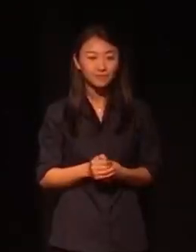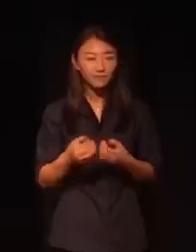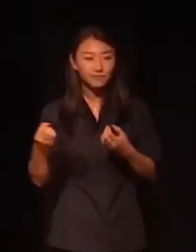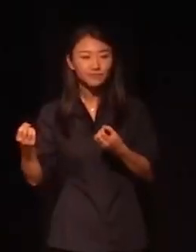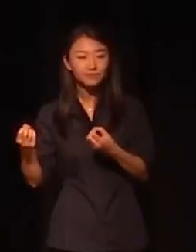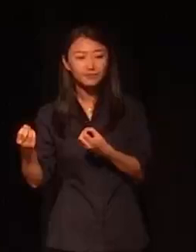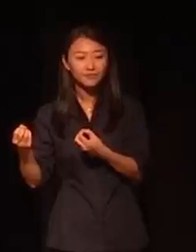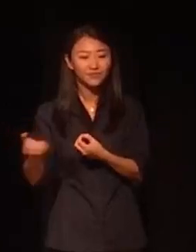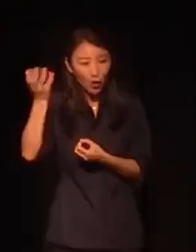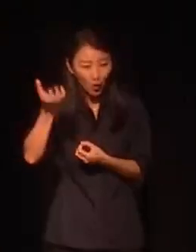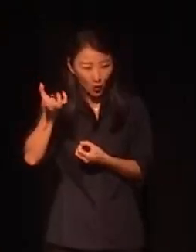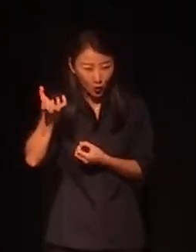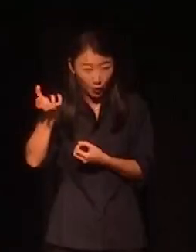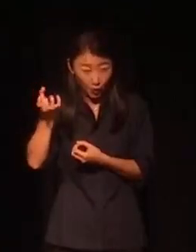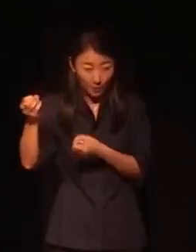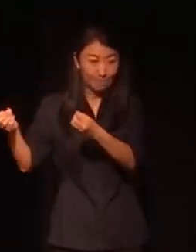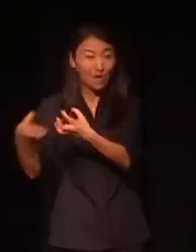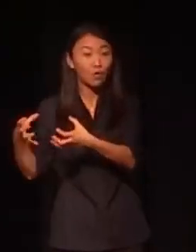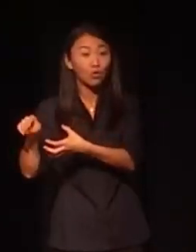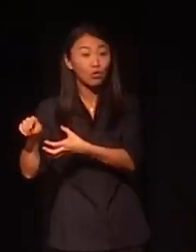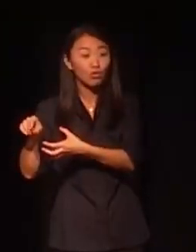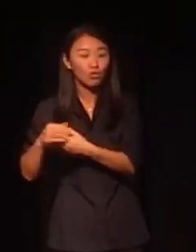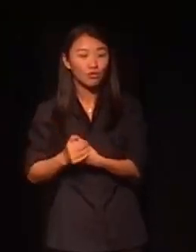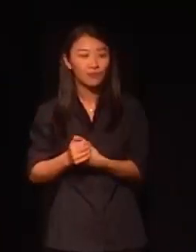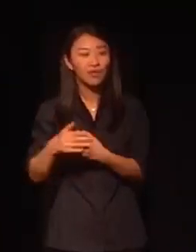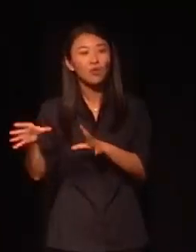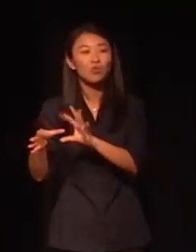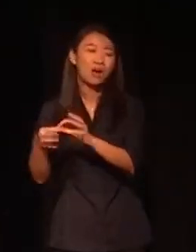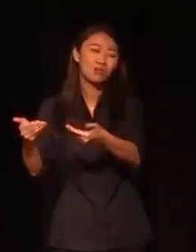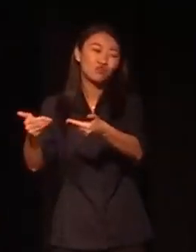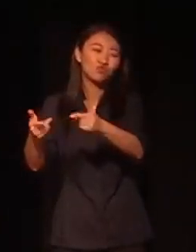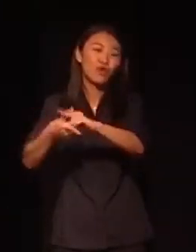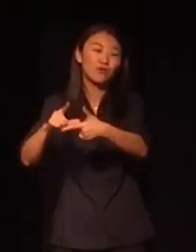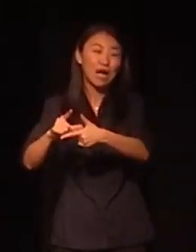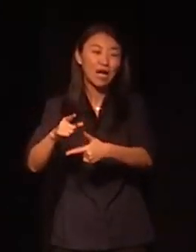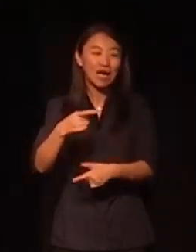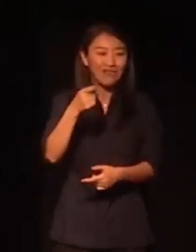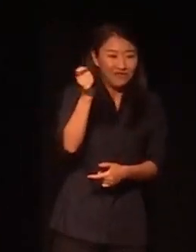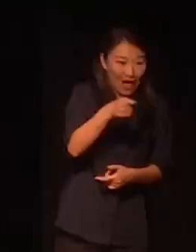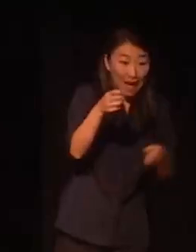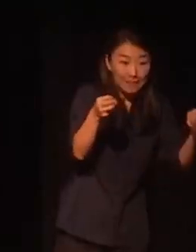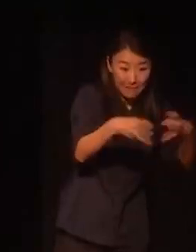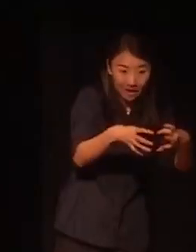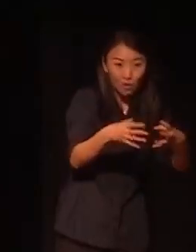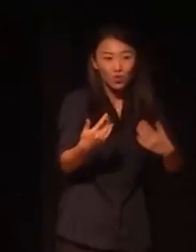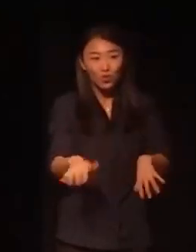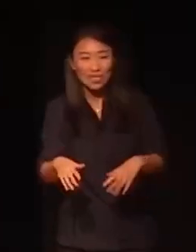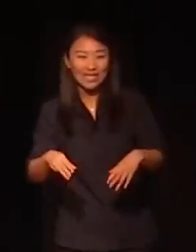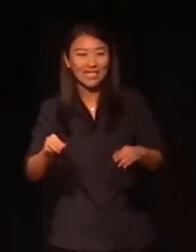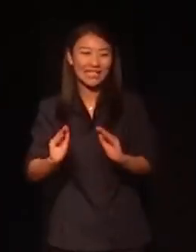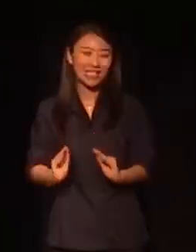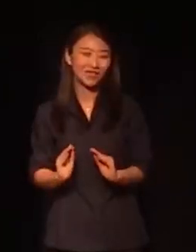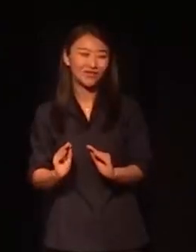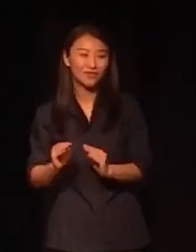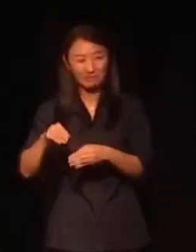bao, it doesn't refer to temper, it's about the way of cooking. Okay, quick fry, and then huo bao yao hua would